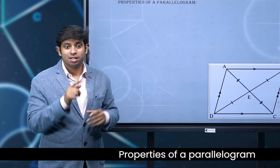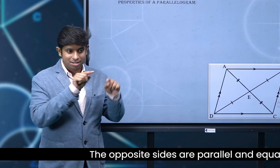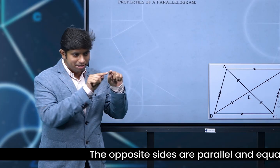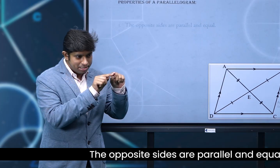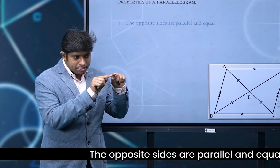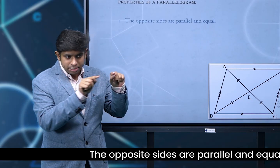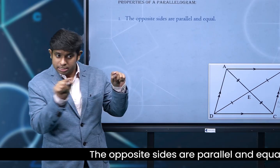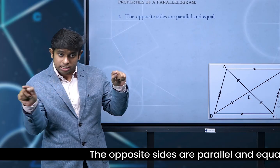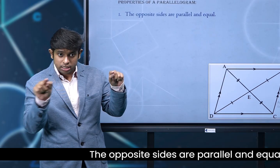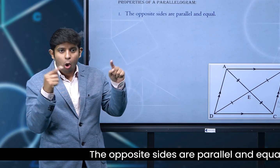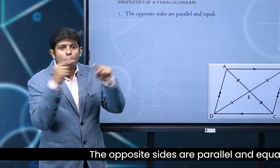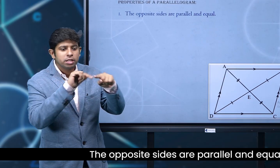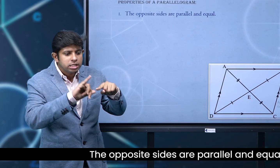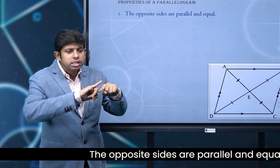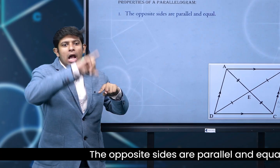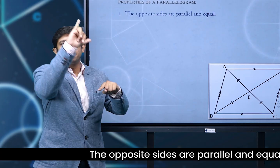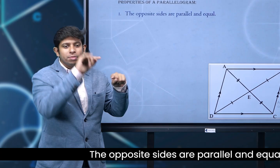The opposite sides are parallel and equal.